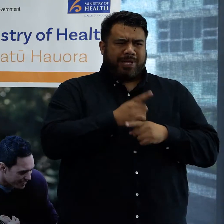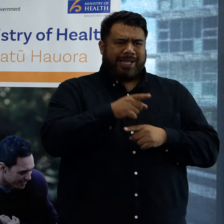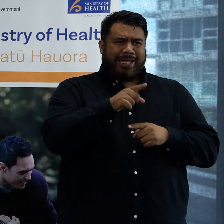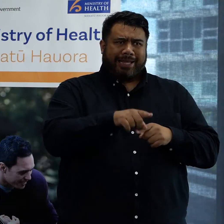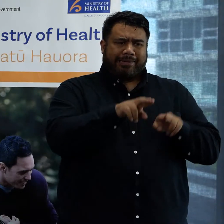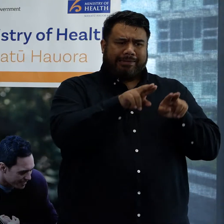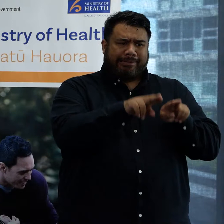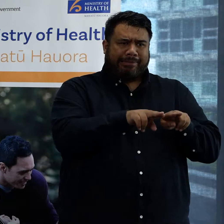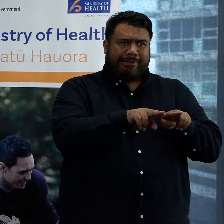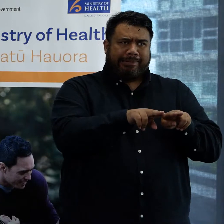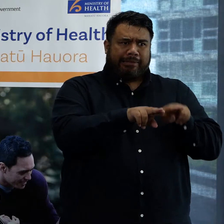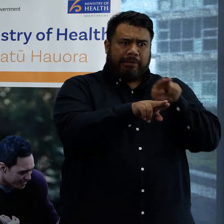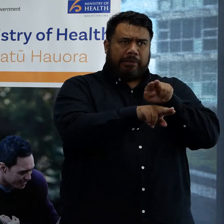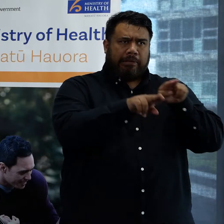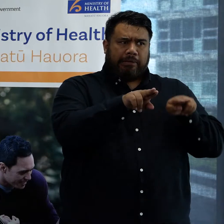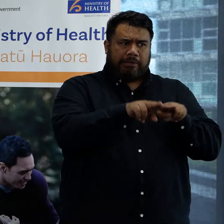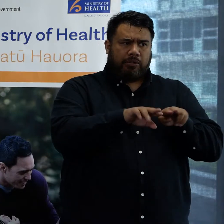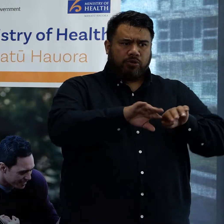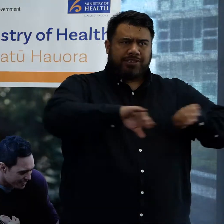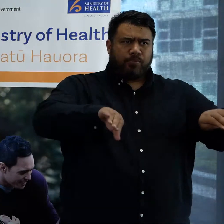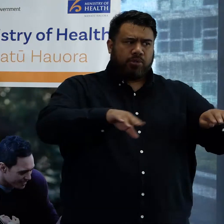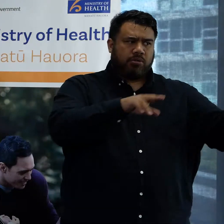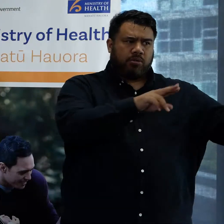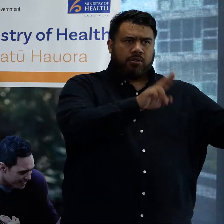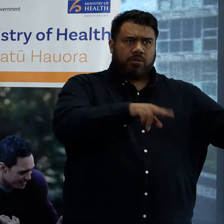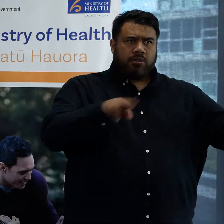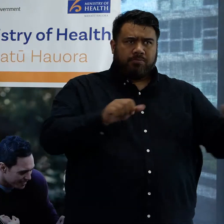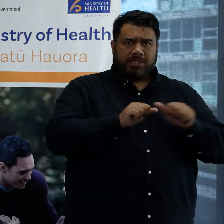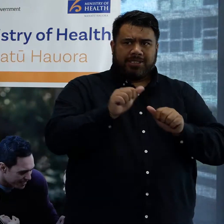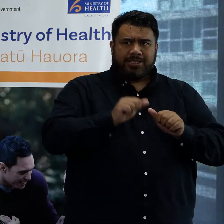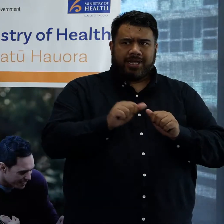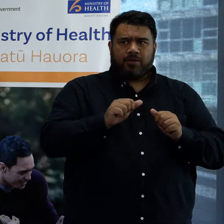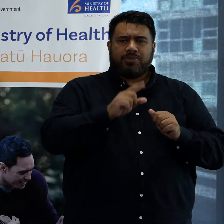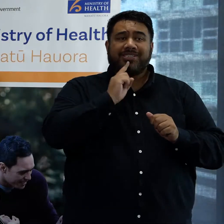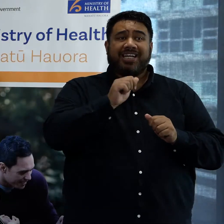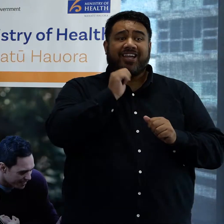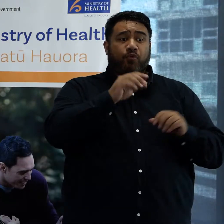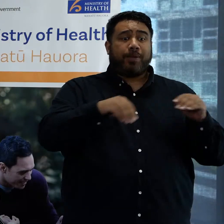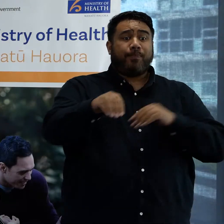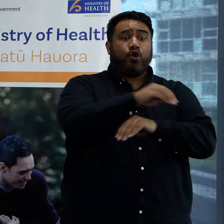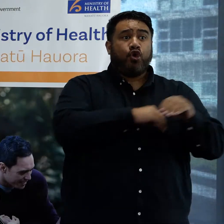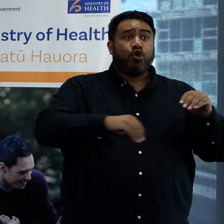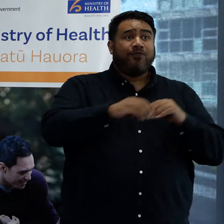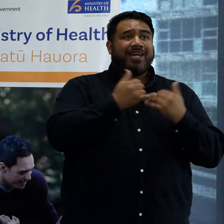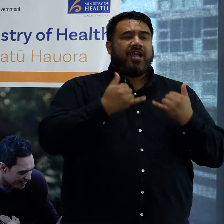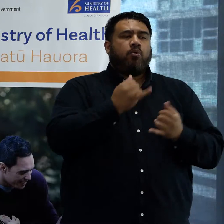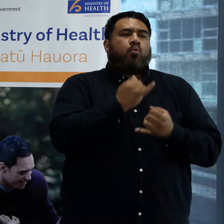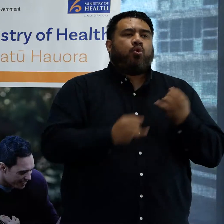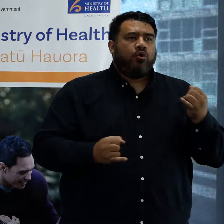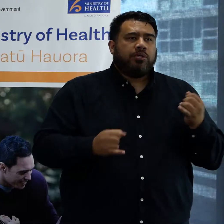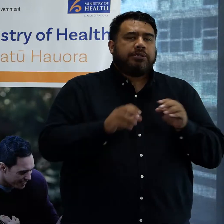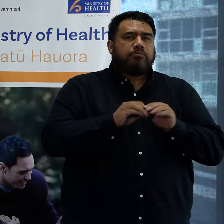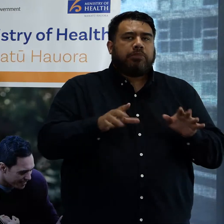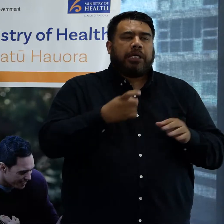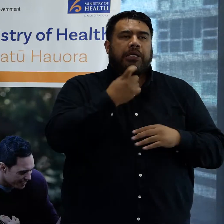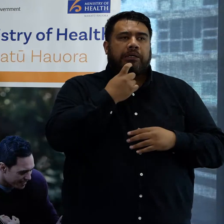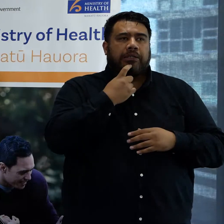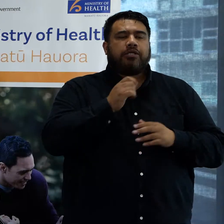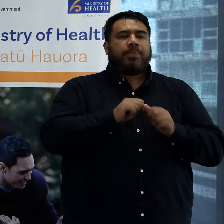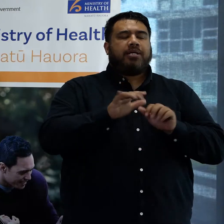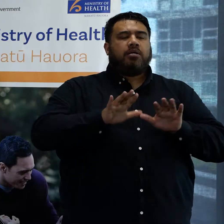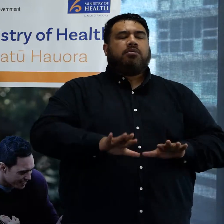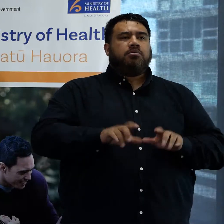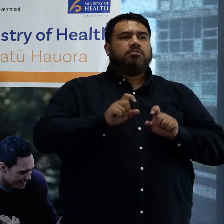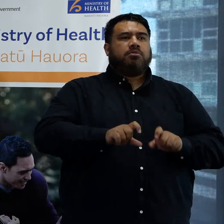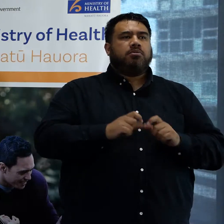separating people out, and felt on balance the risks were higher moving people around, given that the situation is well contained now, and we're doing the